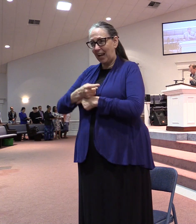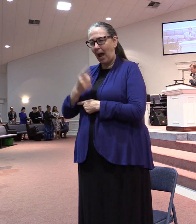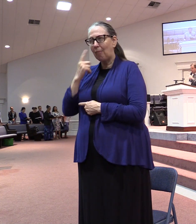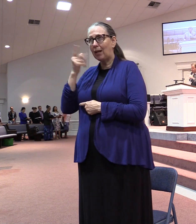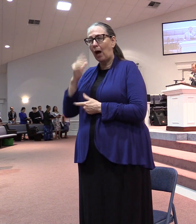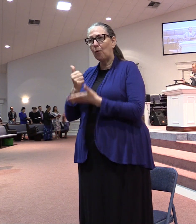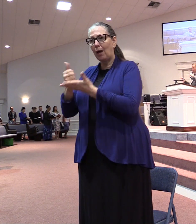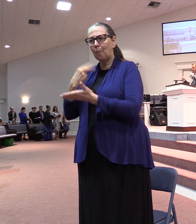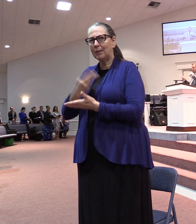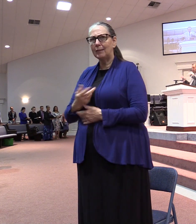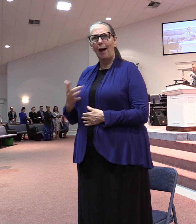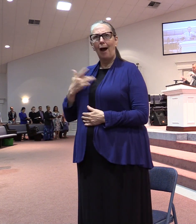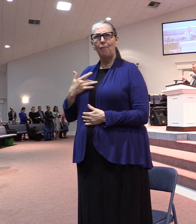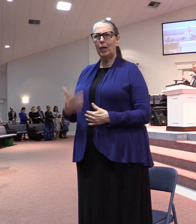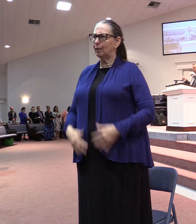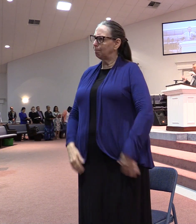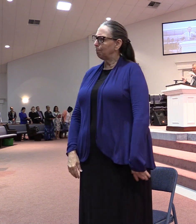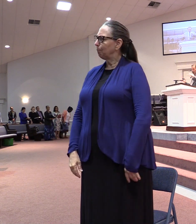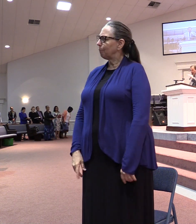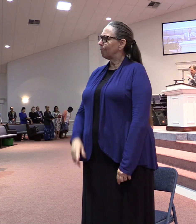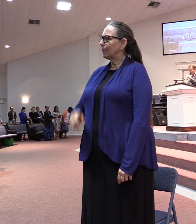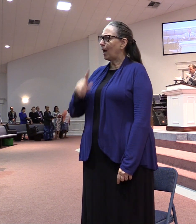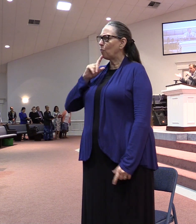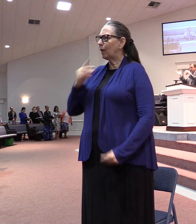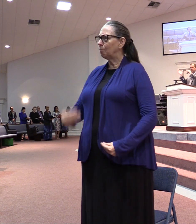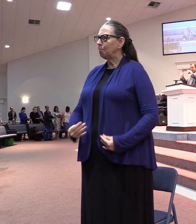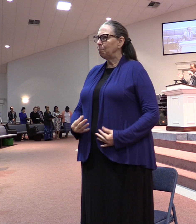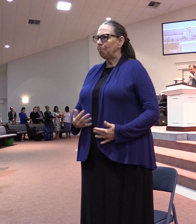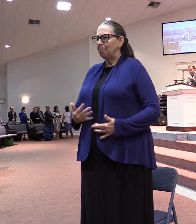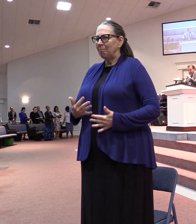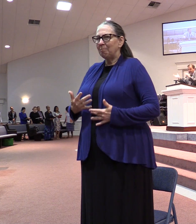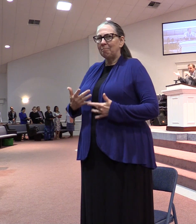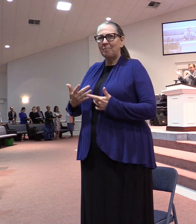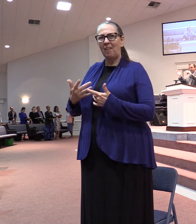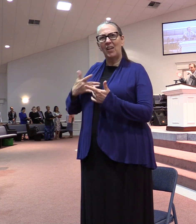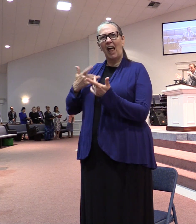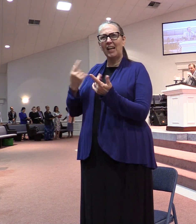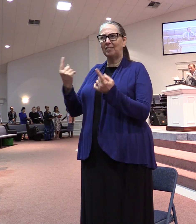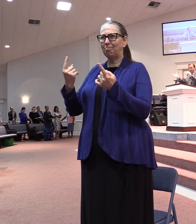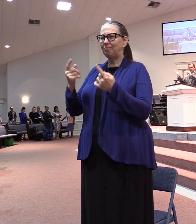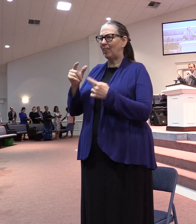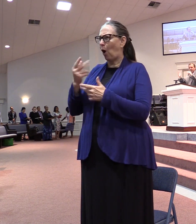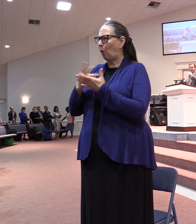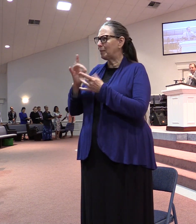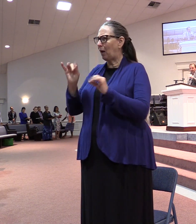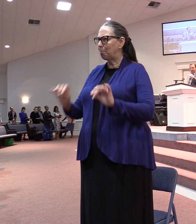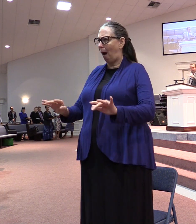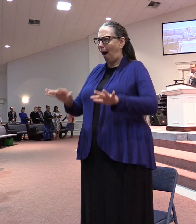God wants to help us. I feel just a rise in the tide of the Holy Ghost.